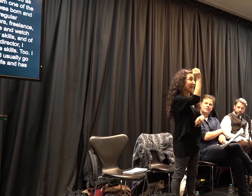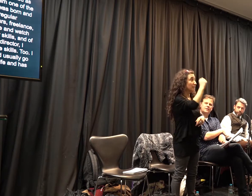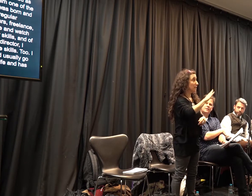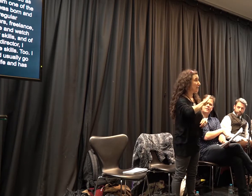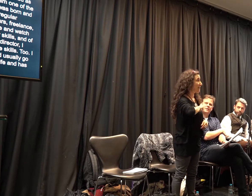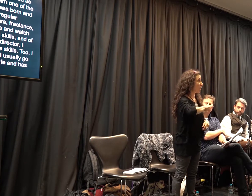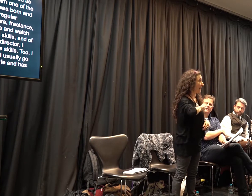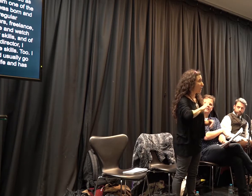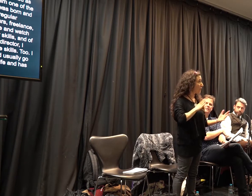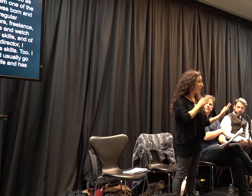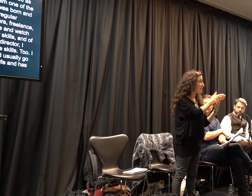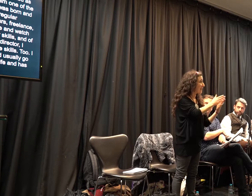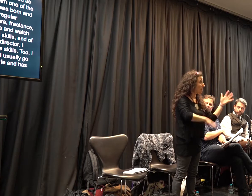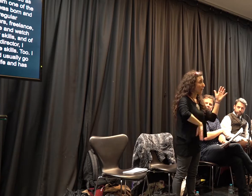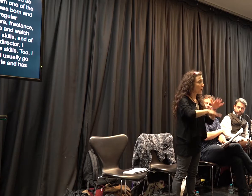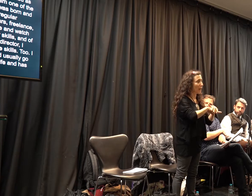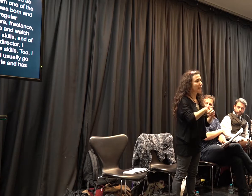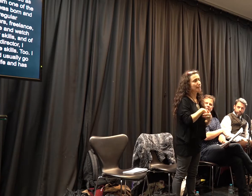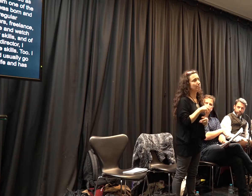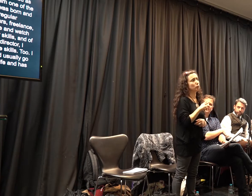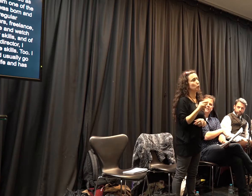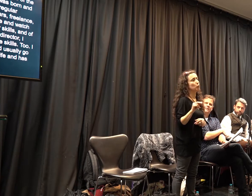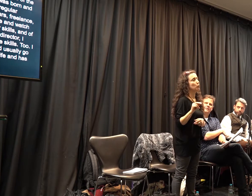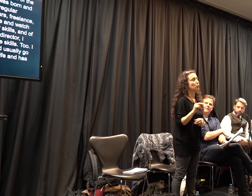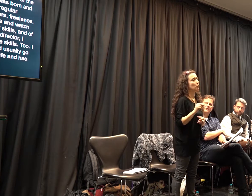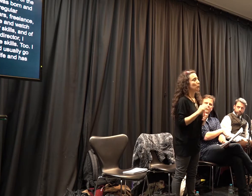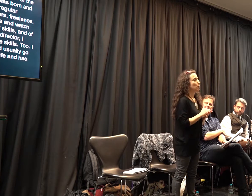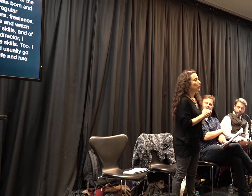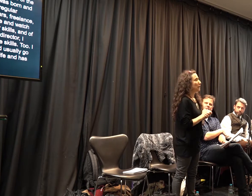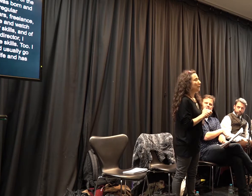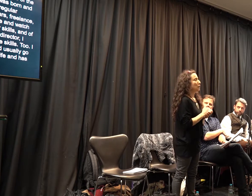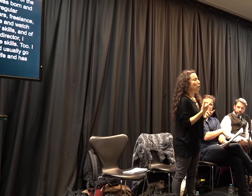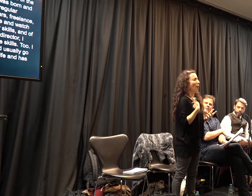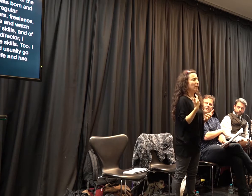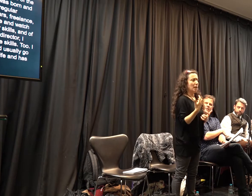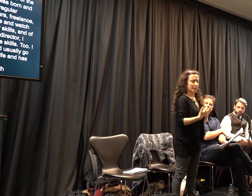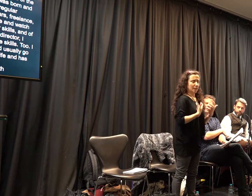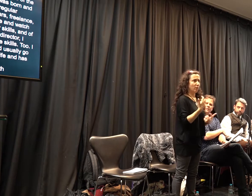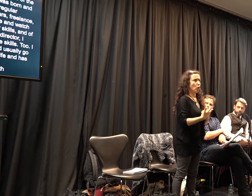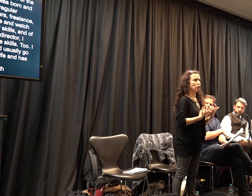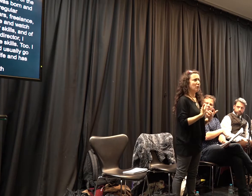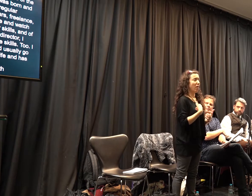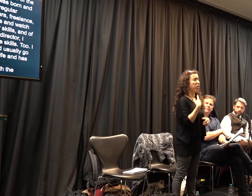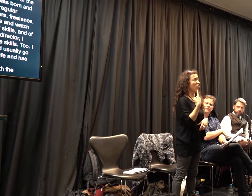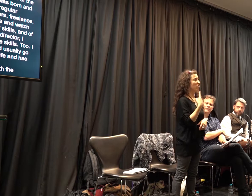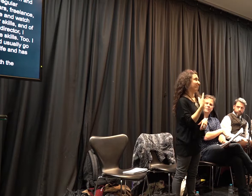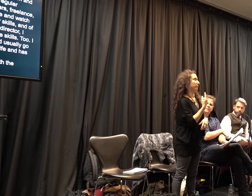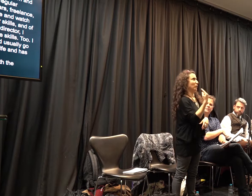Have I been 100% satisfied with the accessibility?